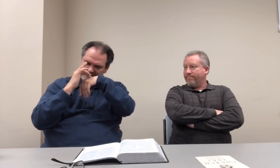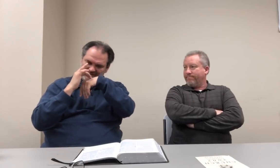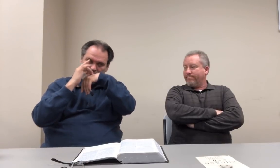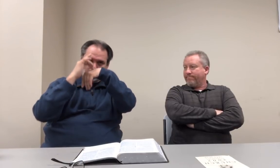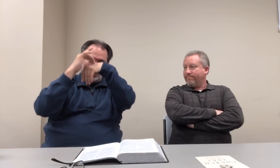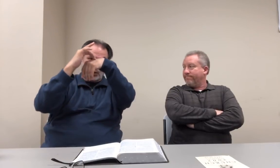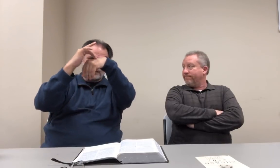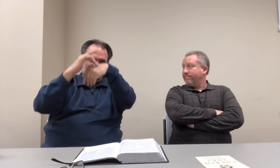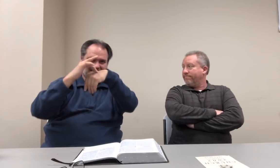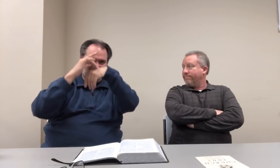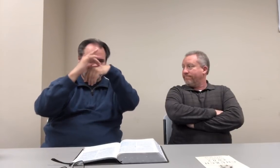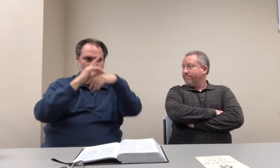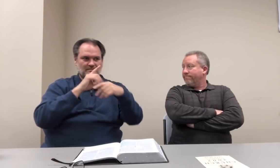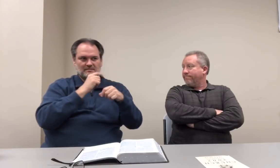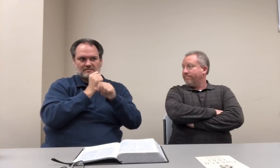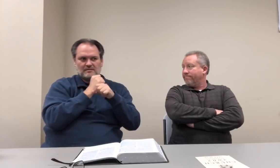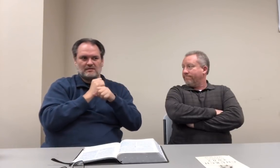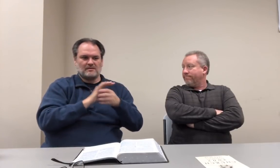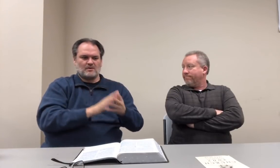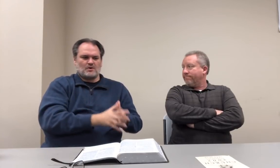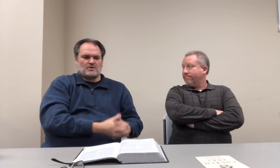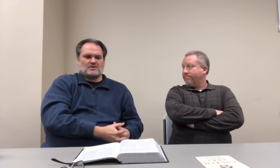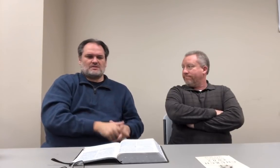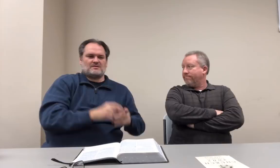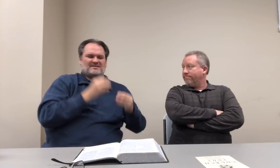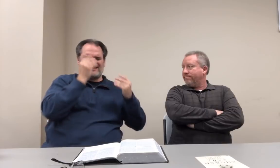or got hungry or died. All those things are true.